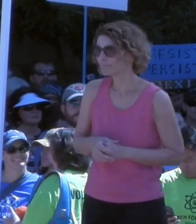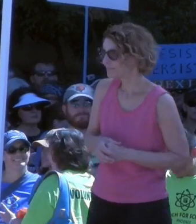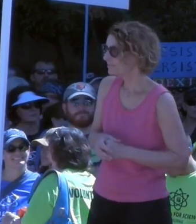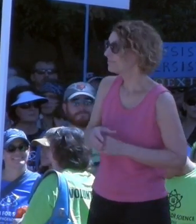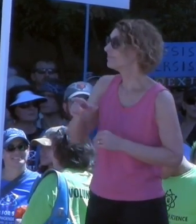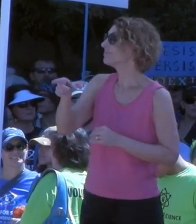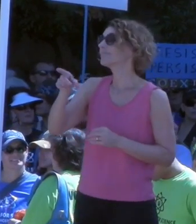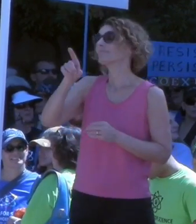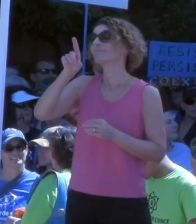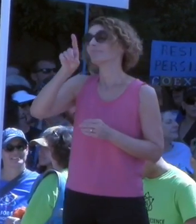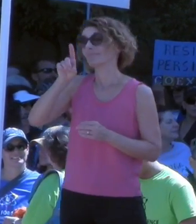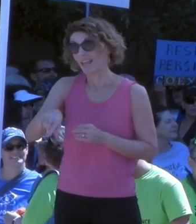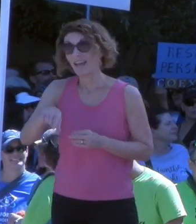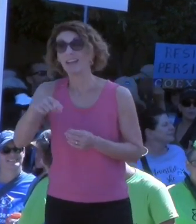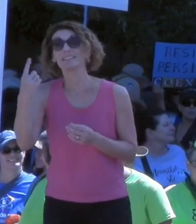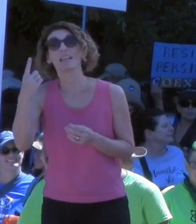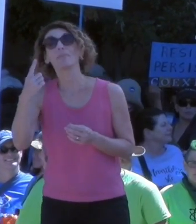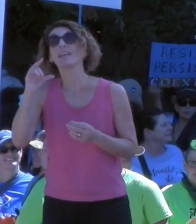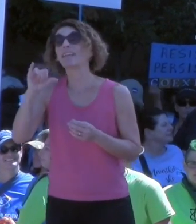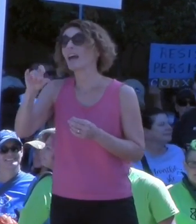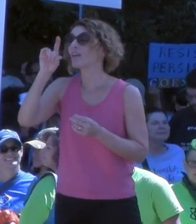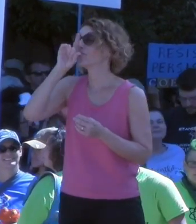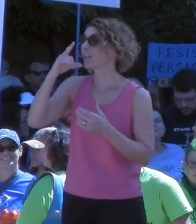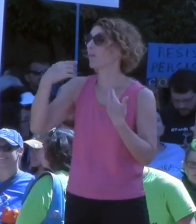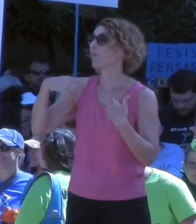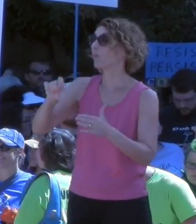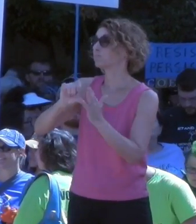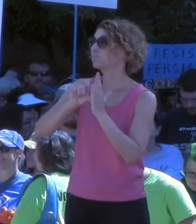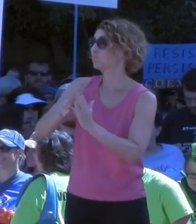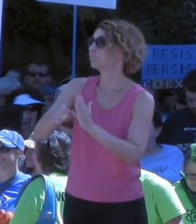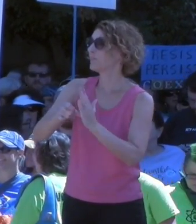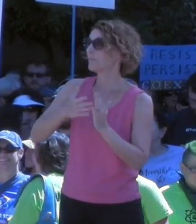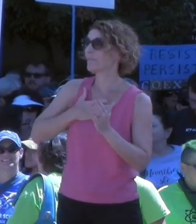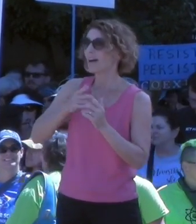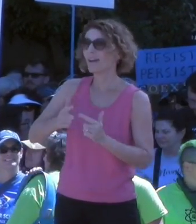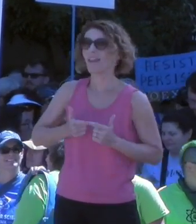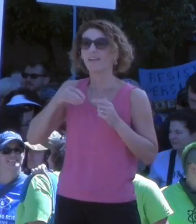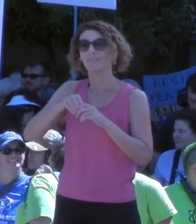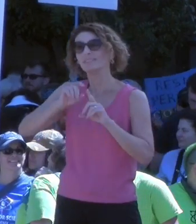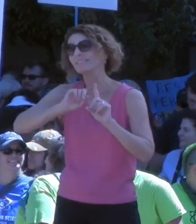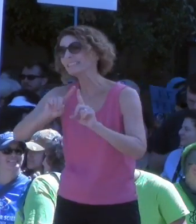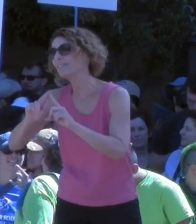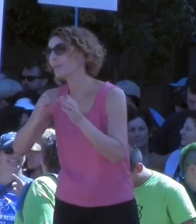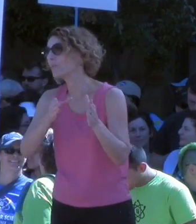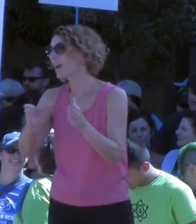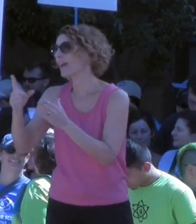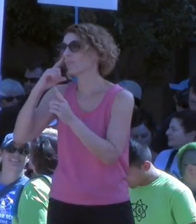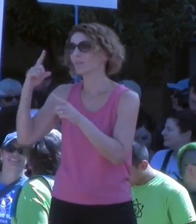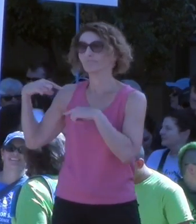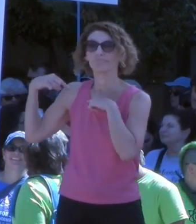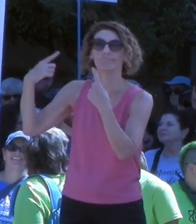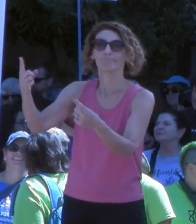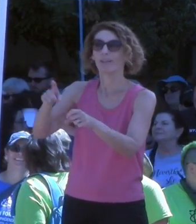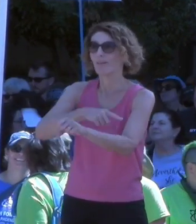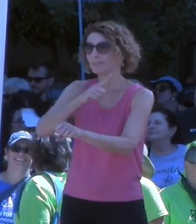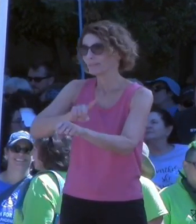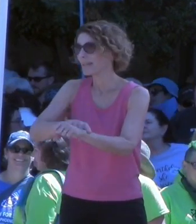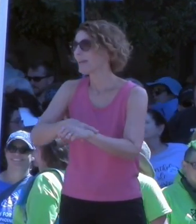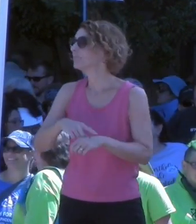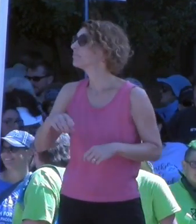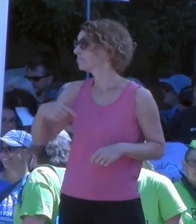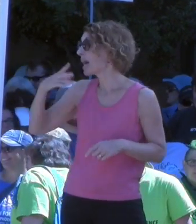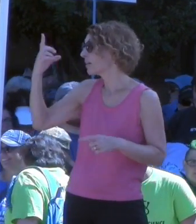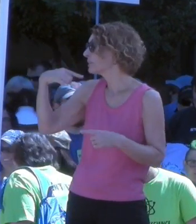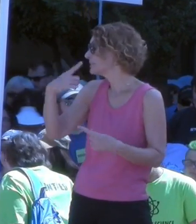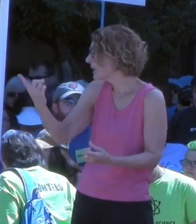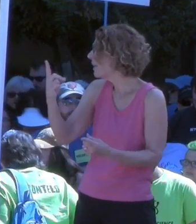It is something that's left an indelible mark in my life in so many different facets for decades. And I would say nearly